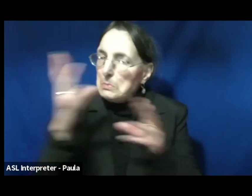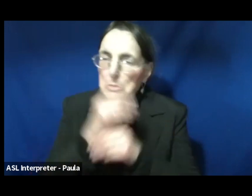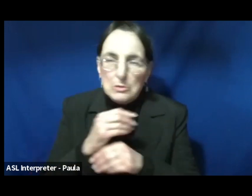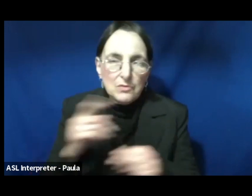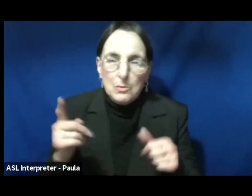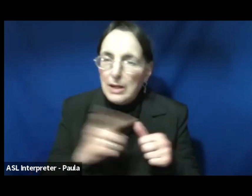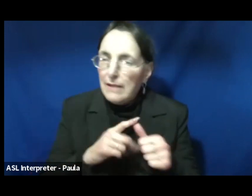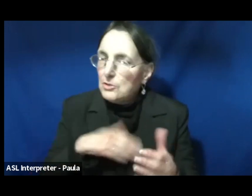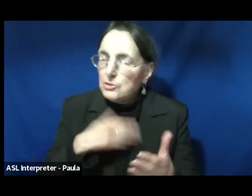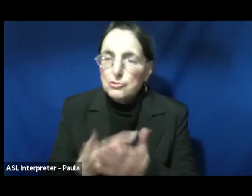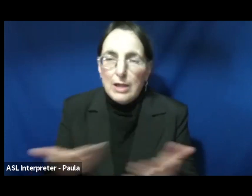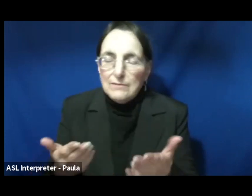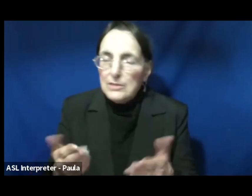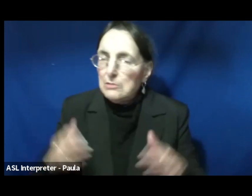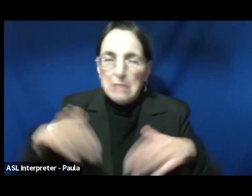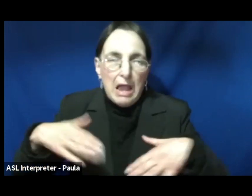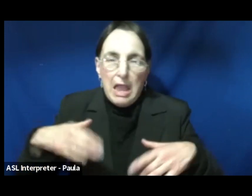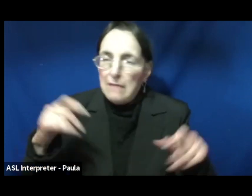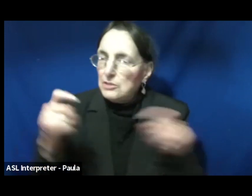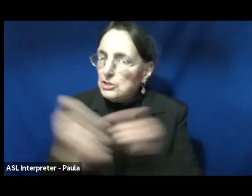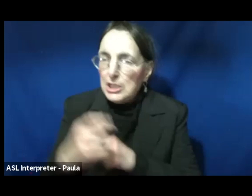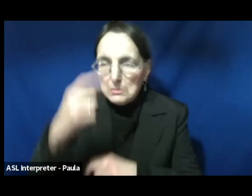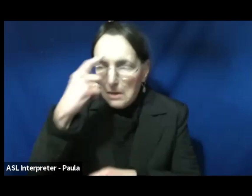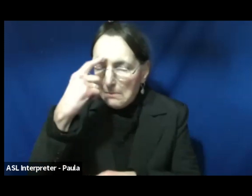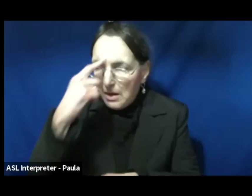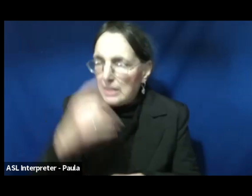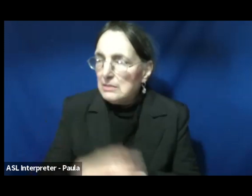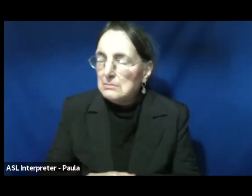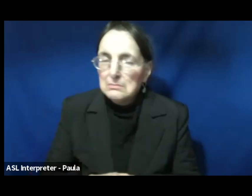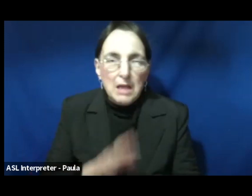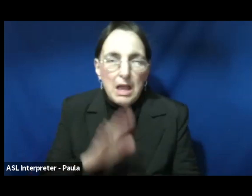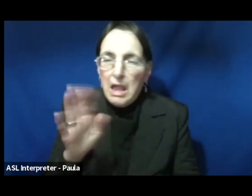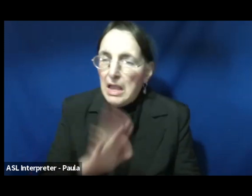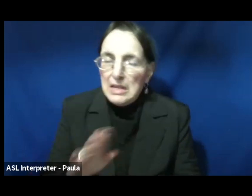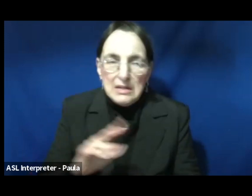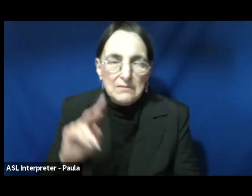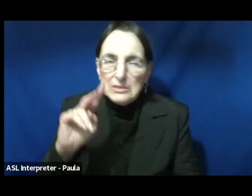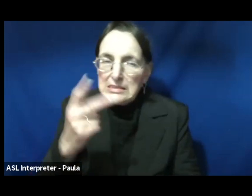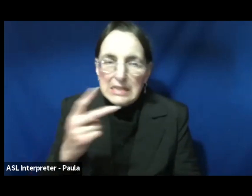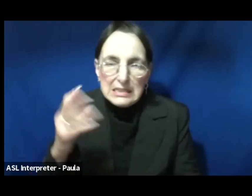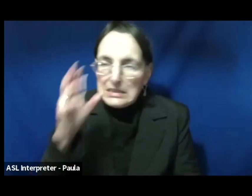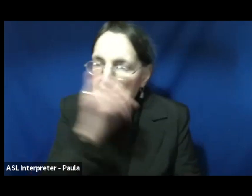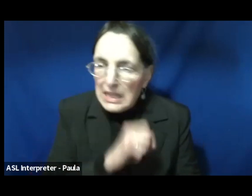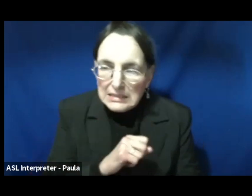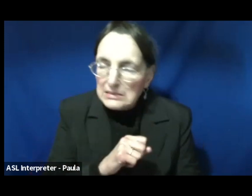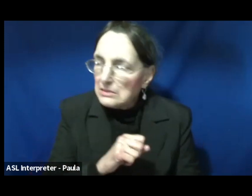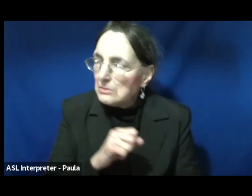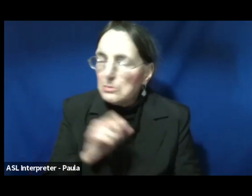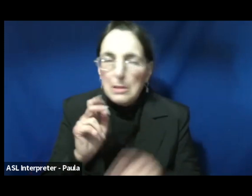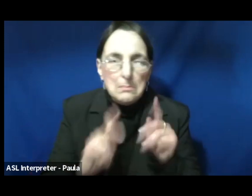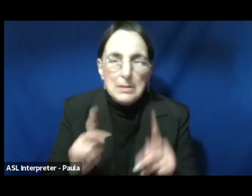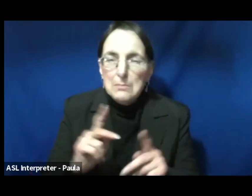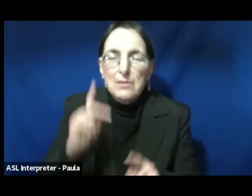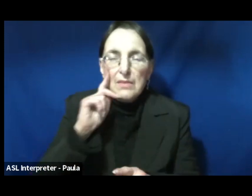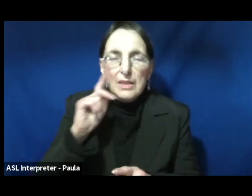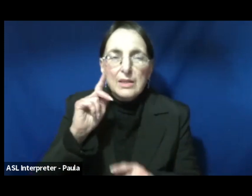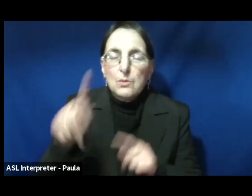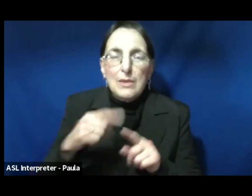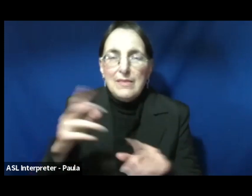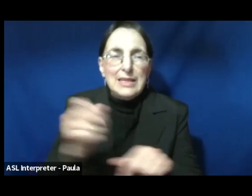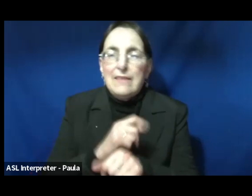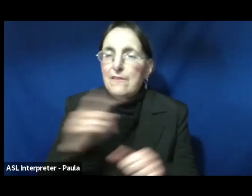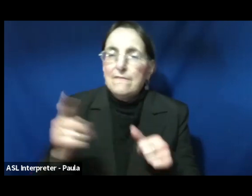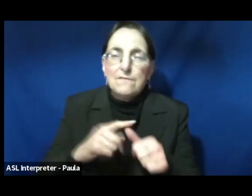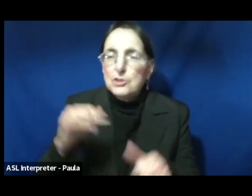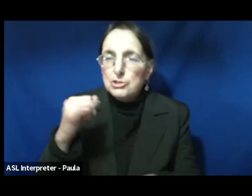came, and I haven't changed my mind. I never second guessed what everybody thinks about when they get their first job.